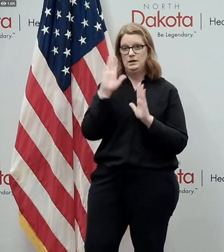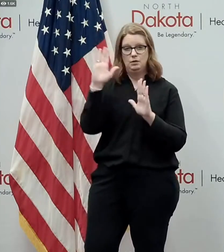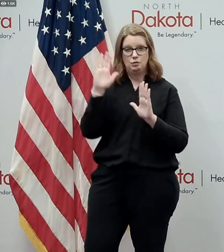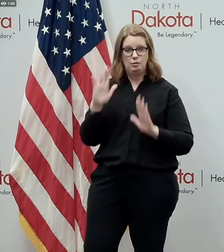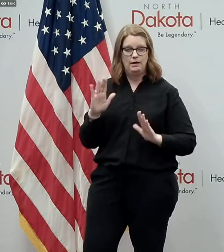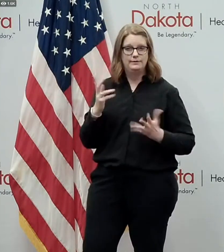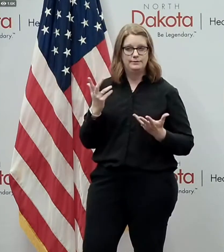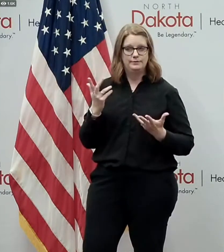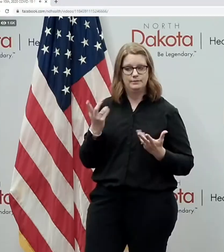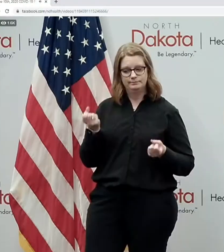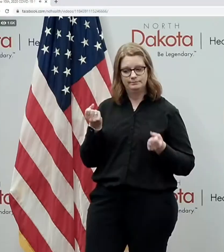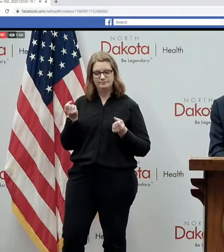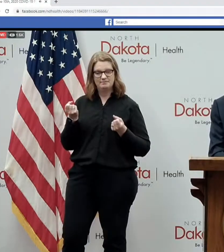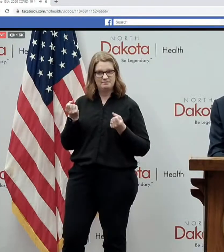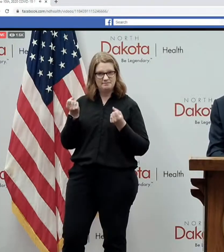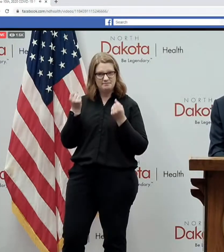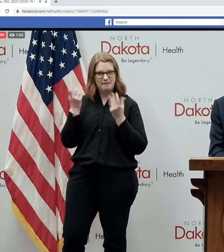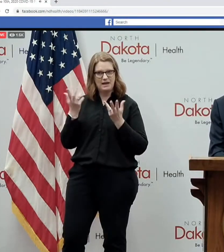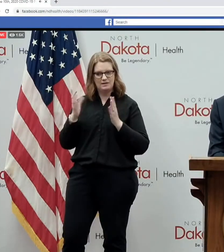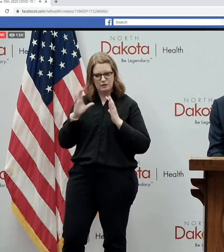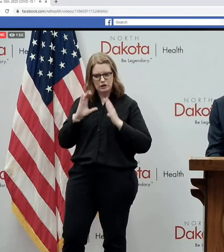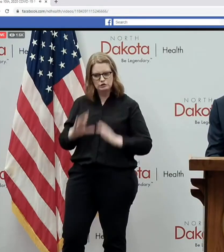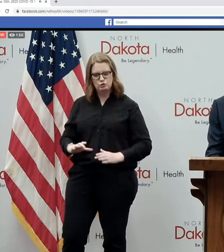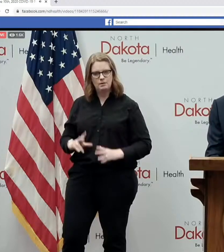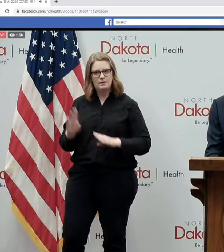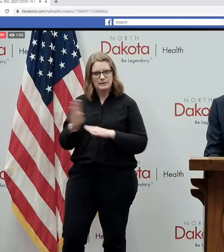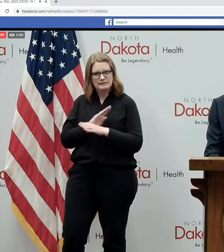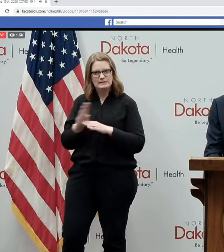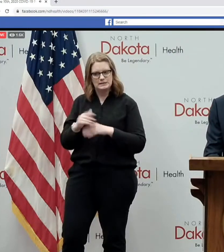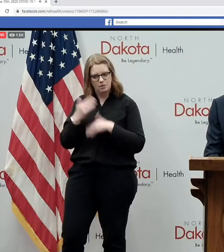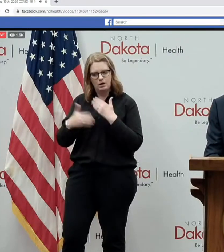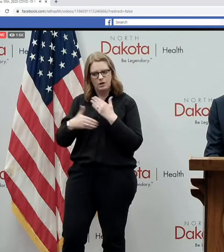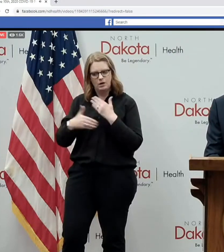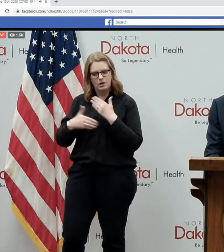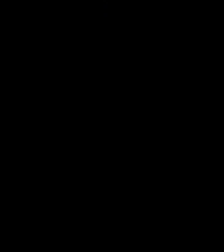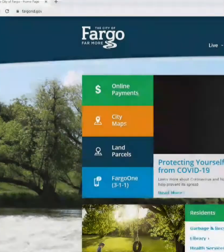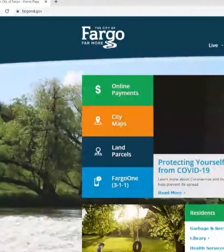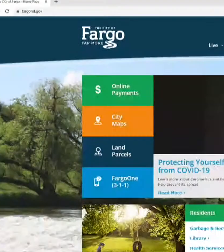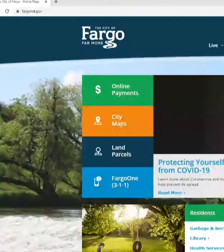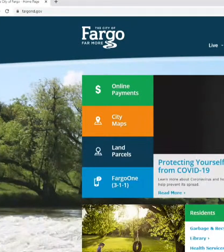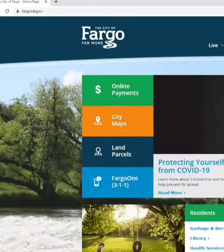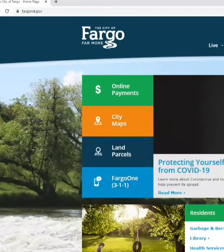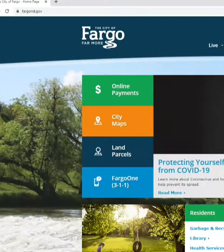of the consumer-facing businesses that want to get going, but it's not.